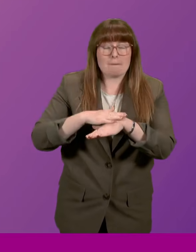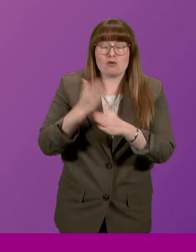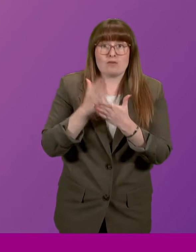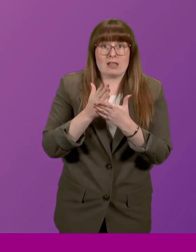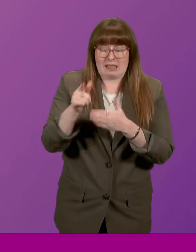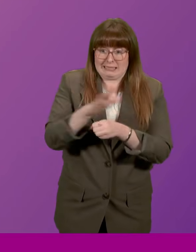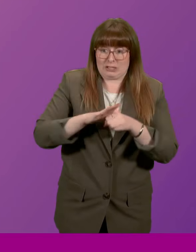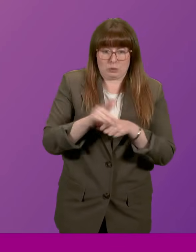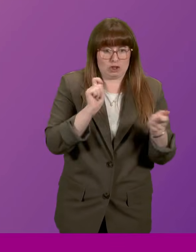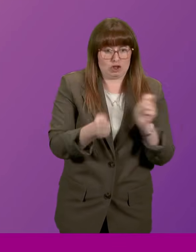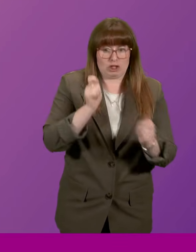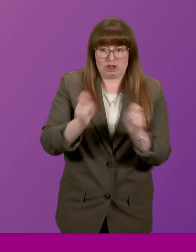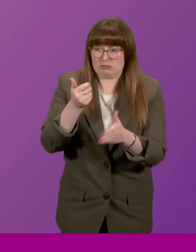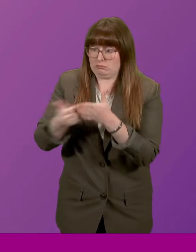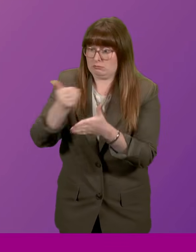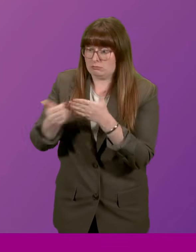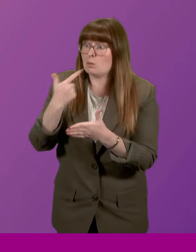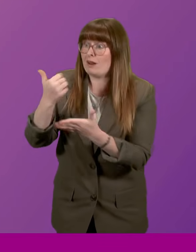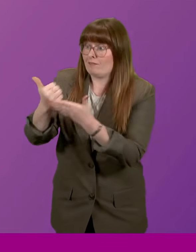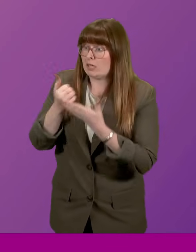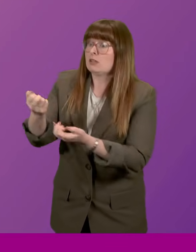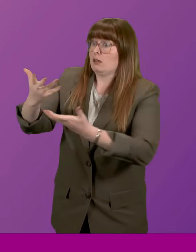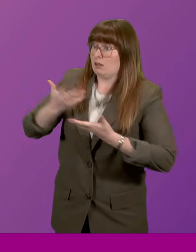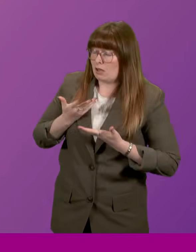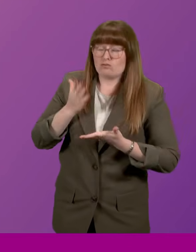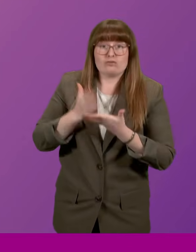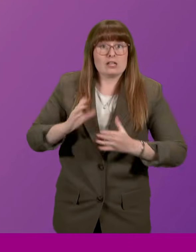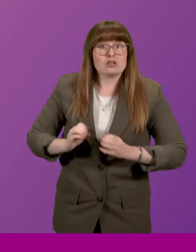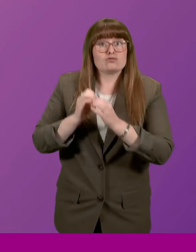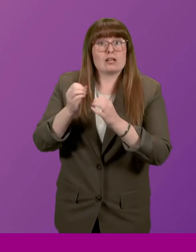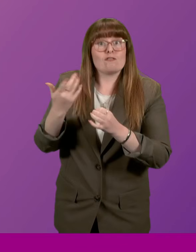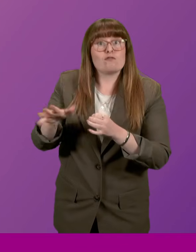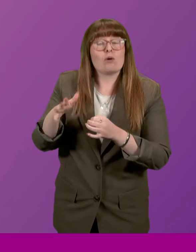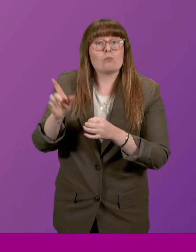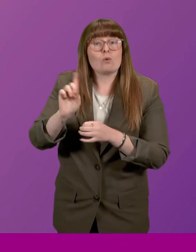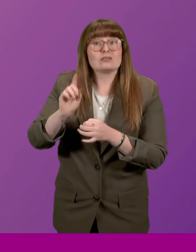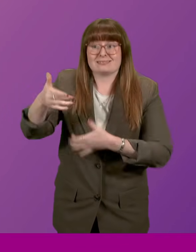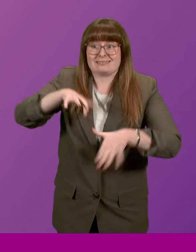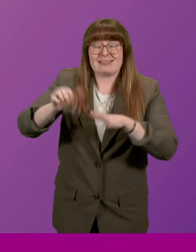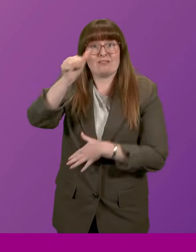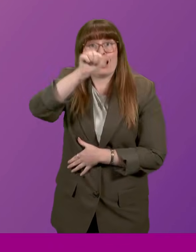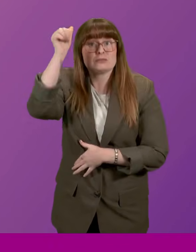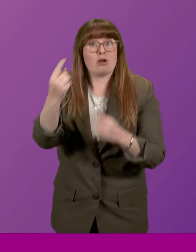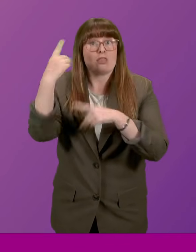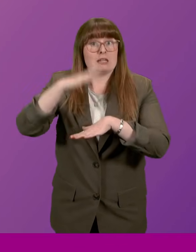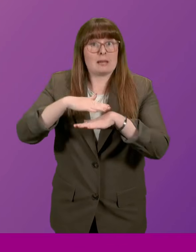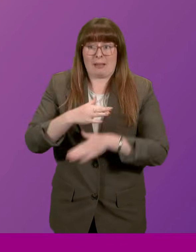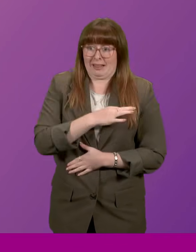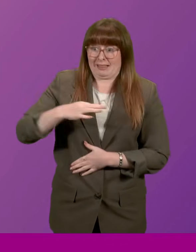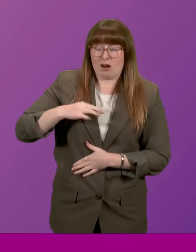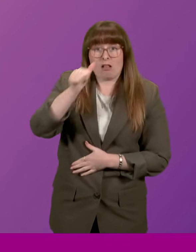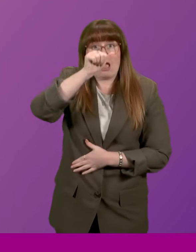situation in which advice was being formulated by scientific experts at the time, clinical